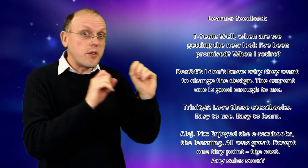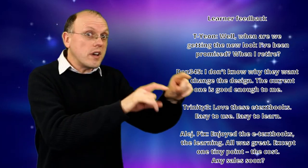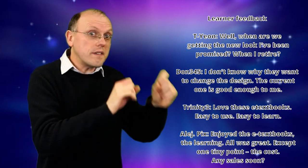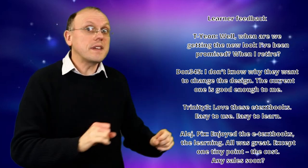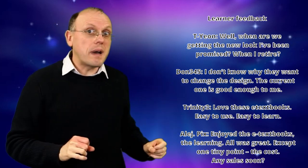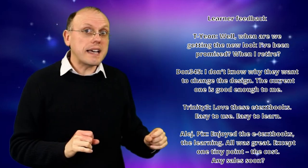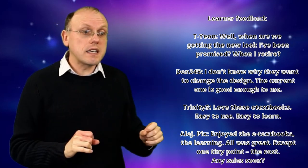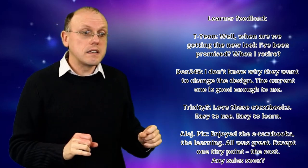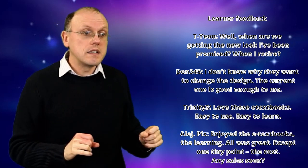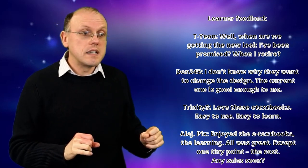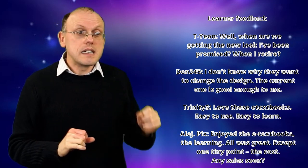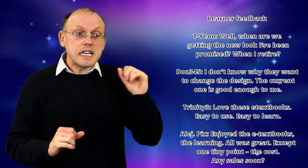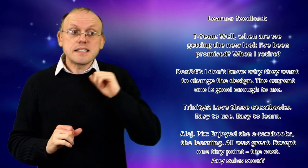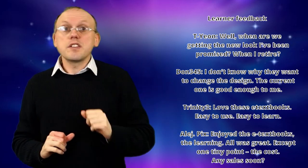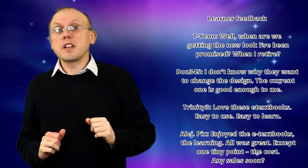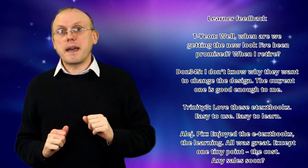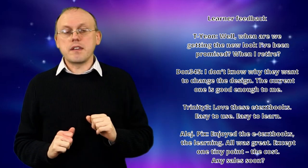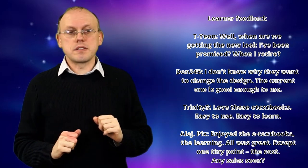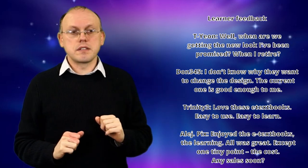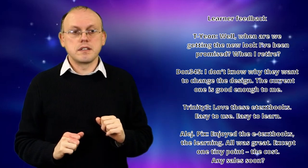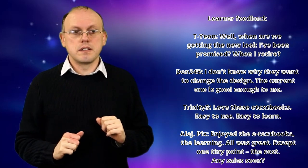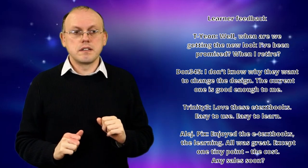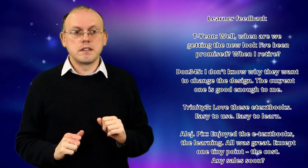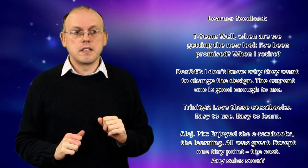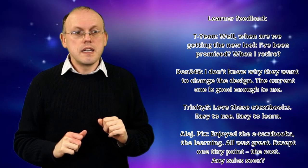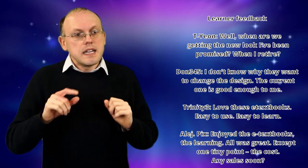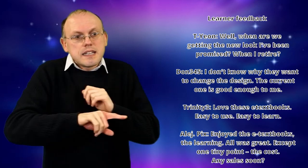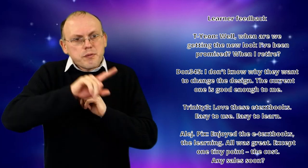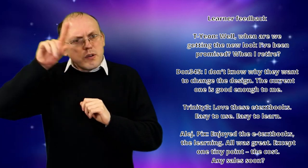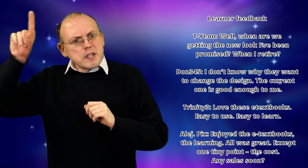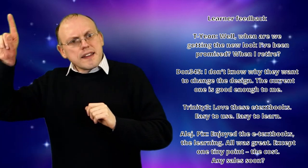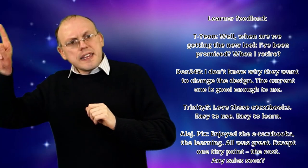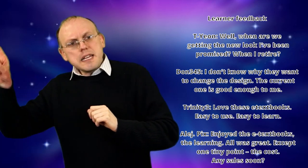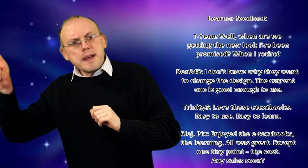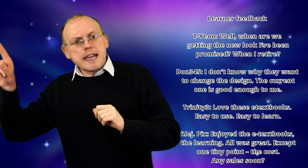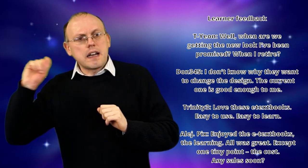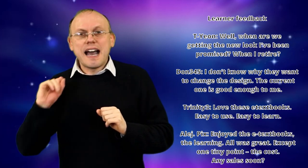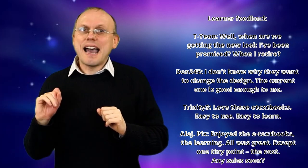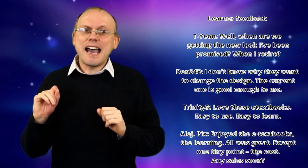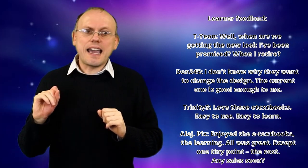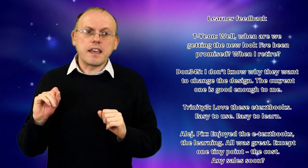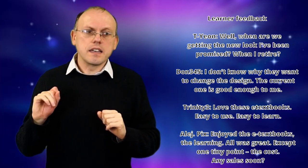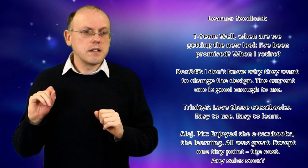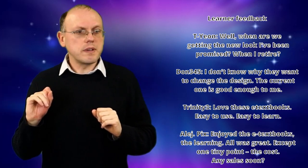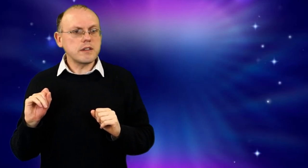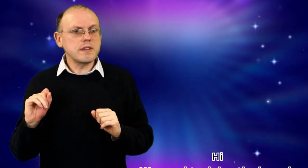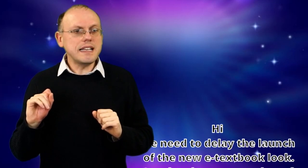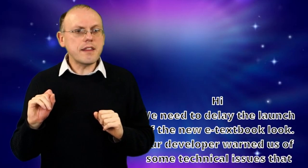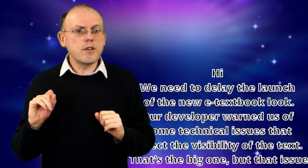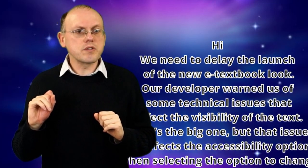learner feedback is not biased. Now if we look at the email, hi, we need to delay the launch of